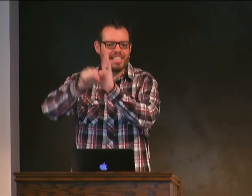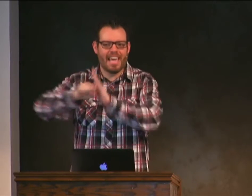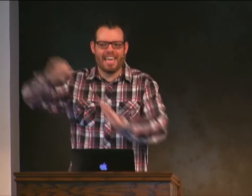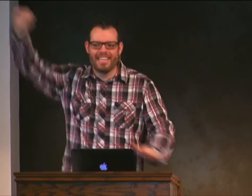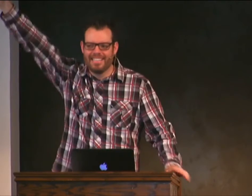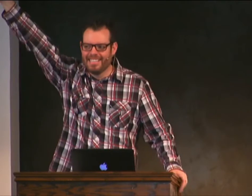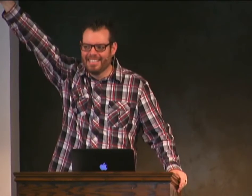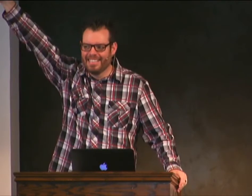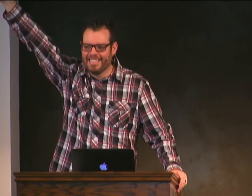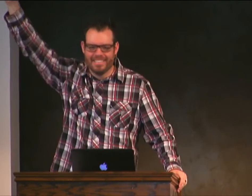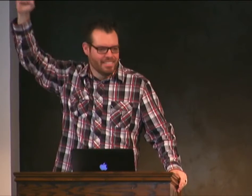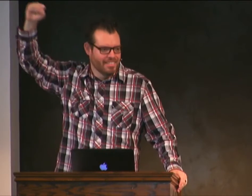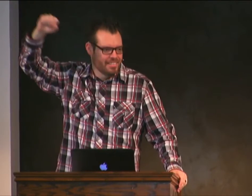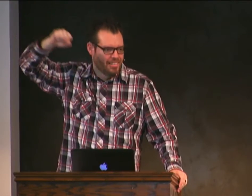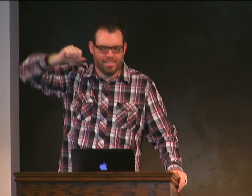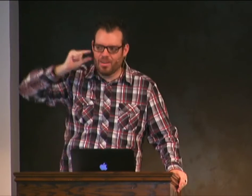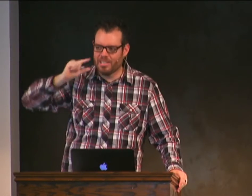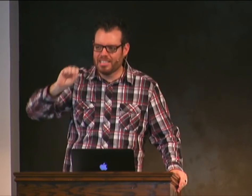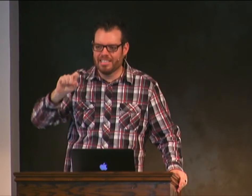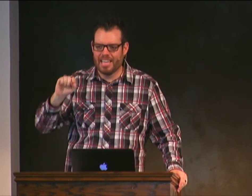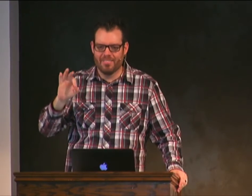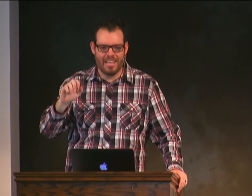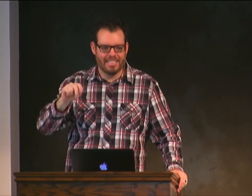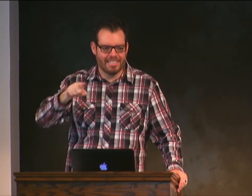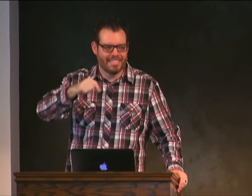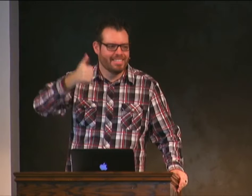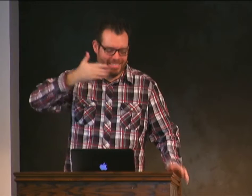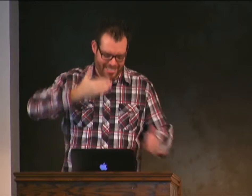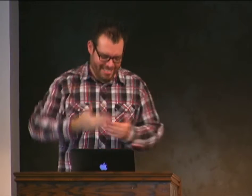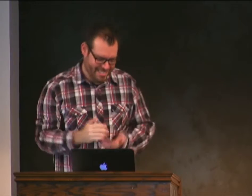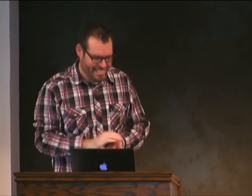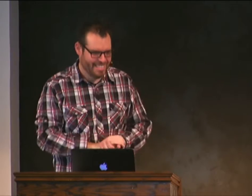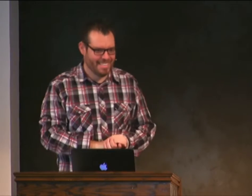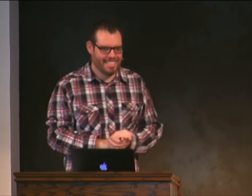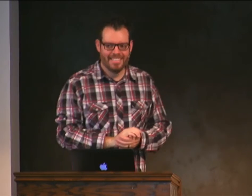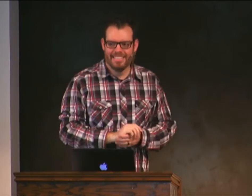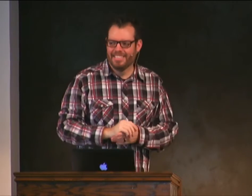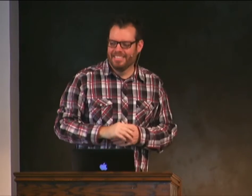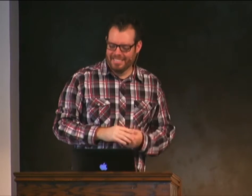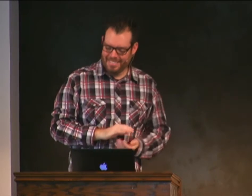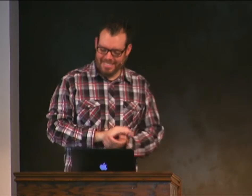Go to stay. Go to stay, fans. Good.